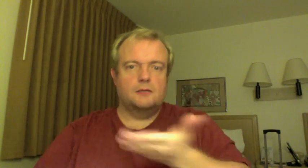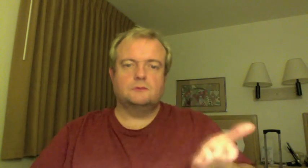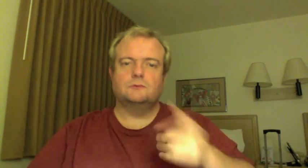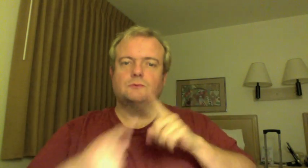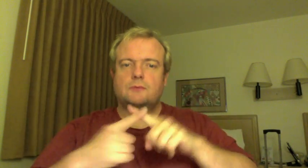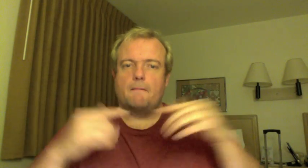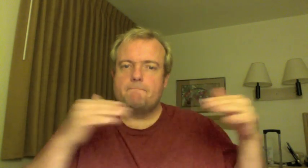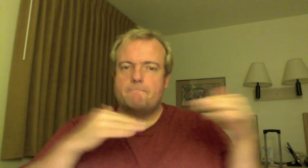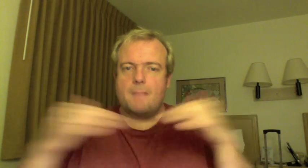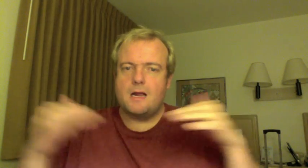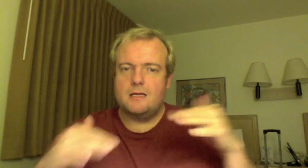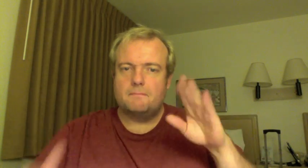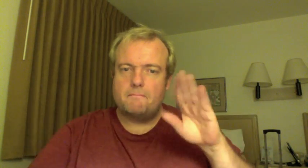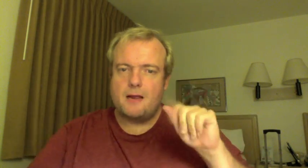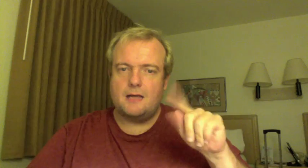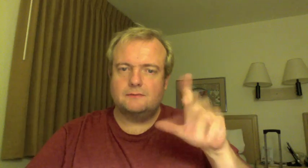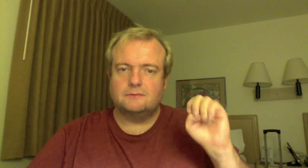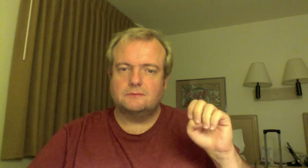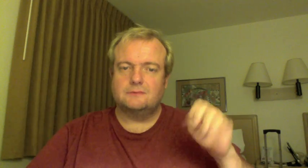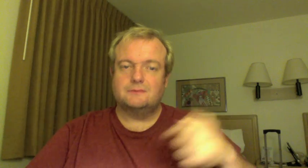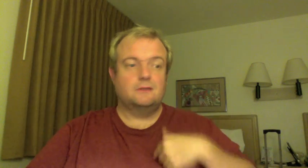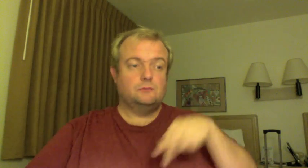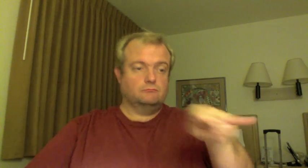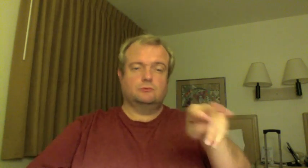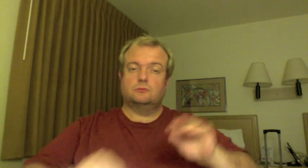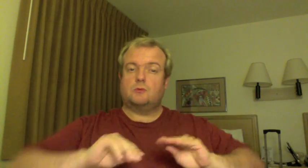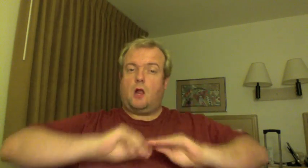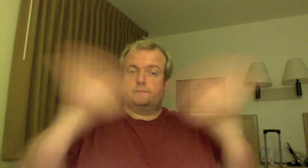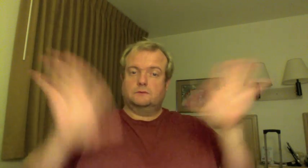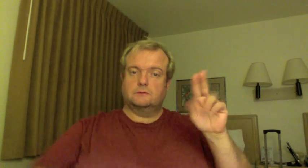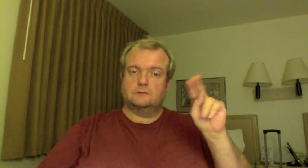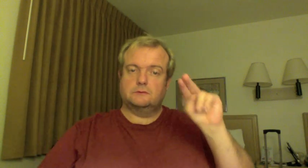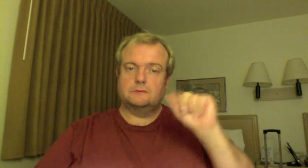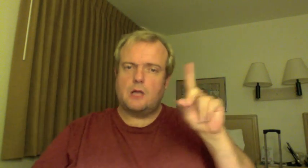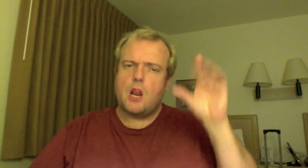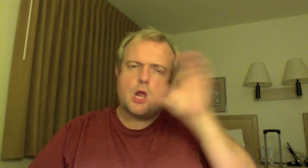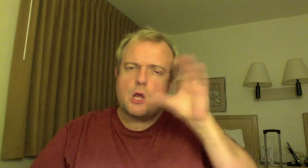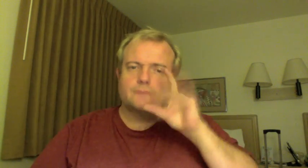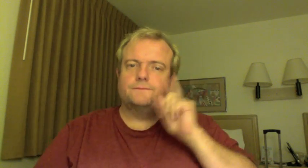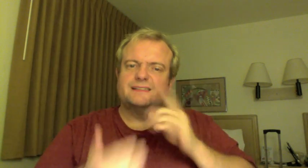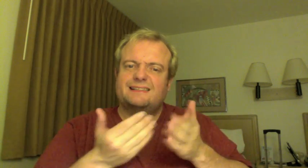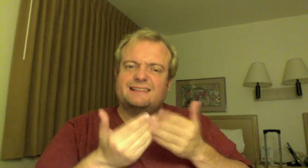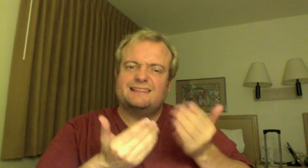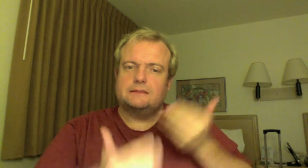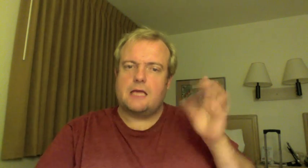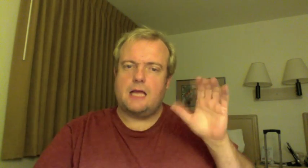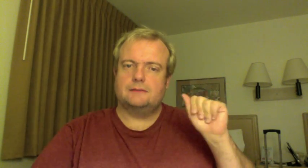With the world watching, Beijing's mandate for a Green Olympics is put to the test.